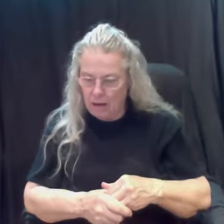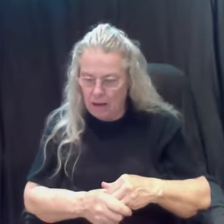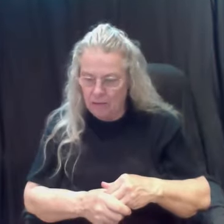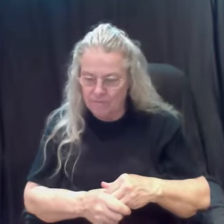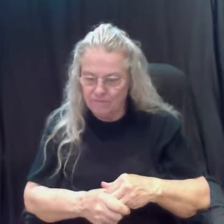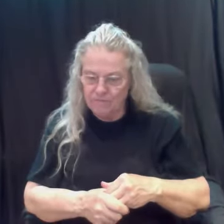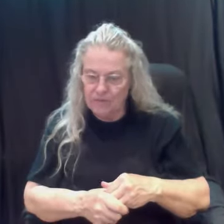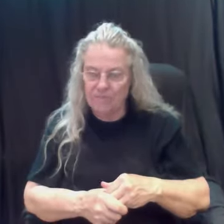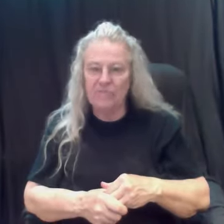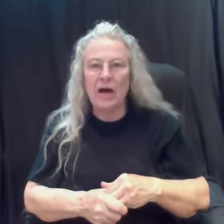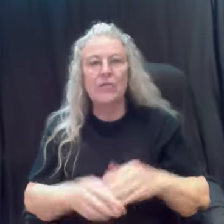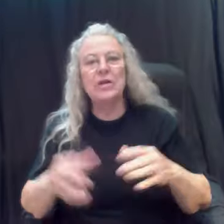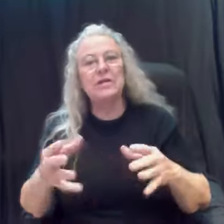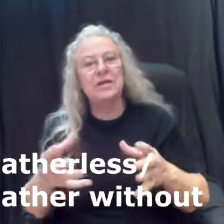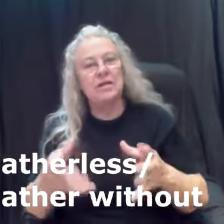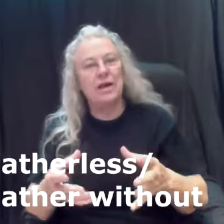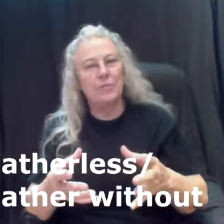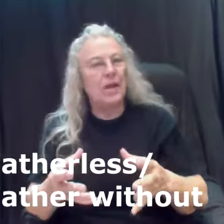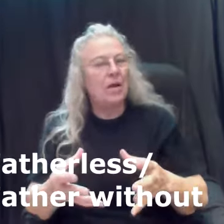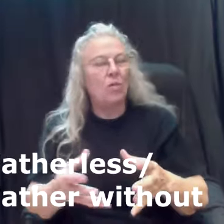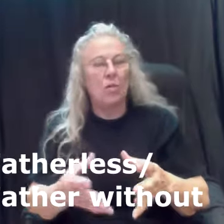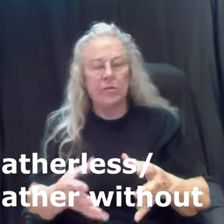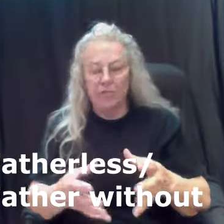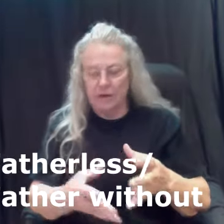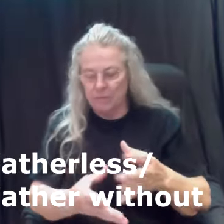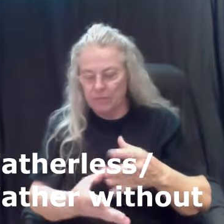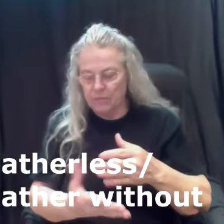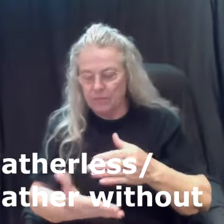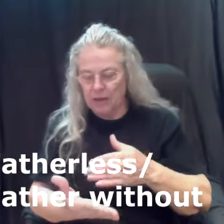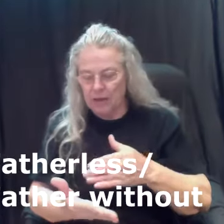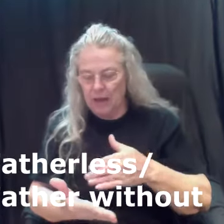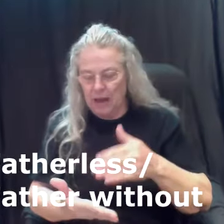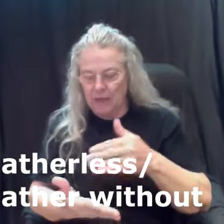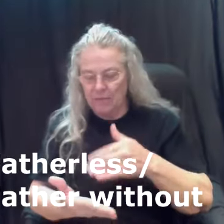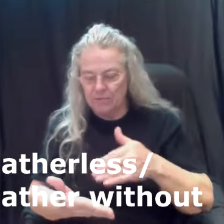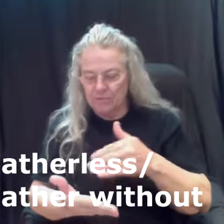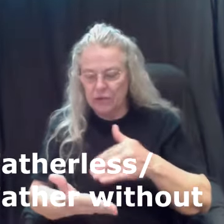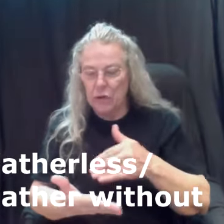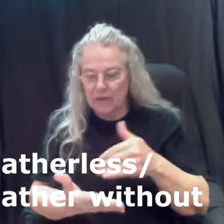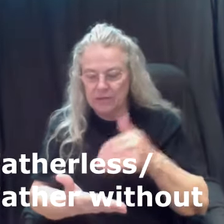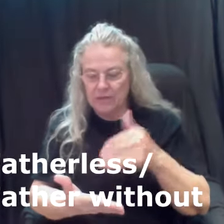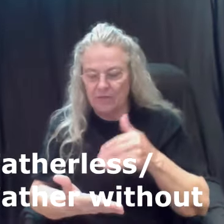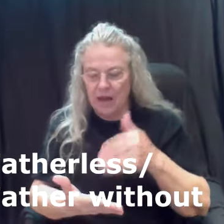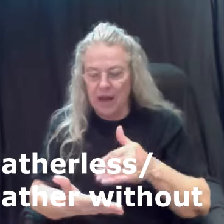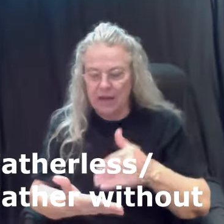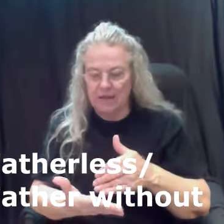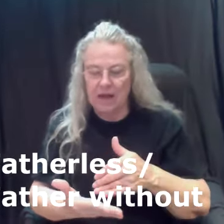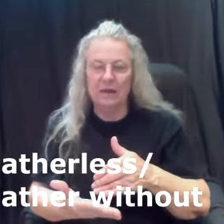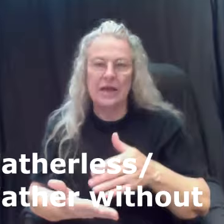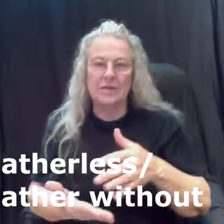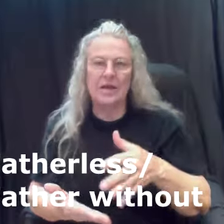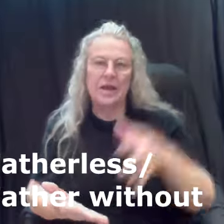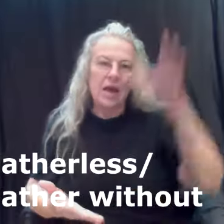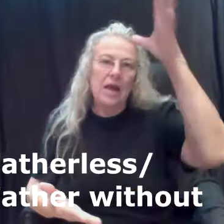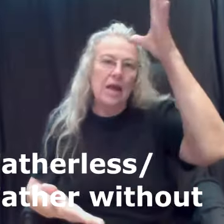Uh, the fatherless. Now, one of the uh, nuances of ASL is that it would